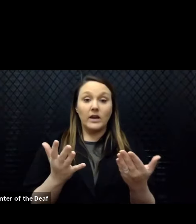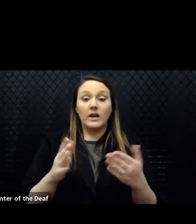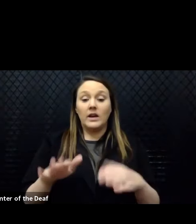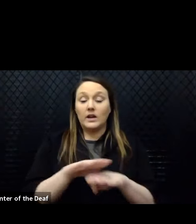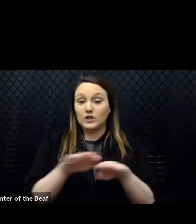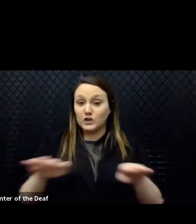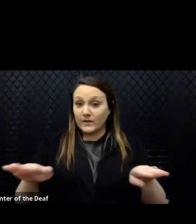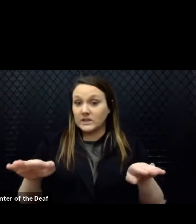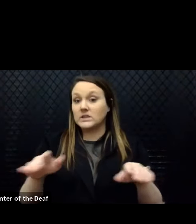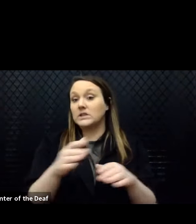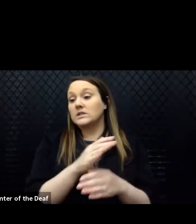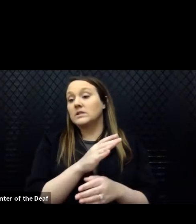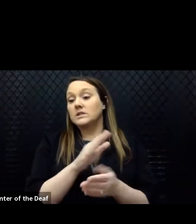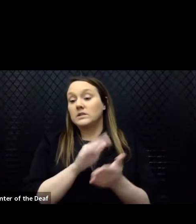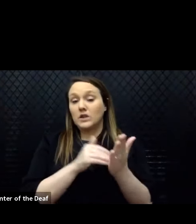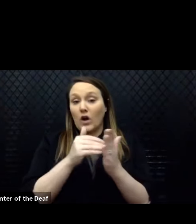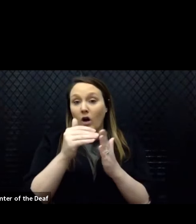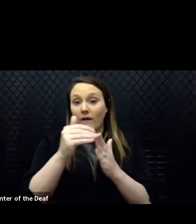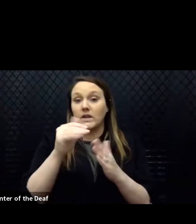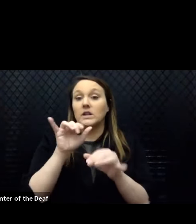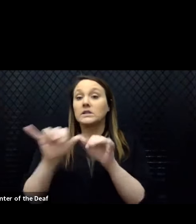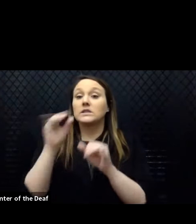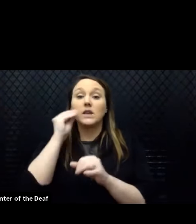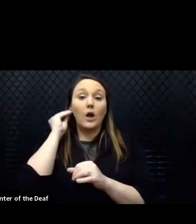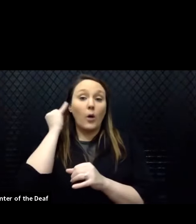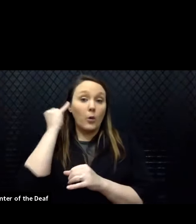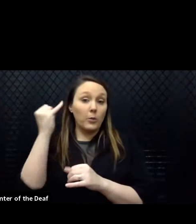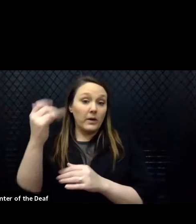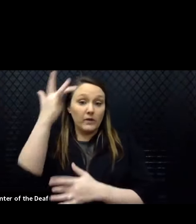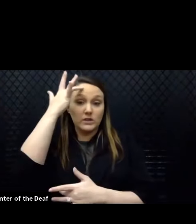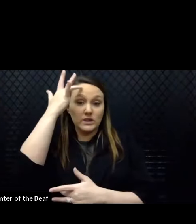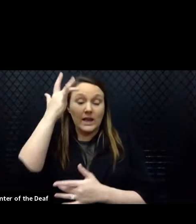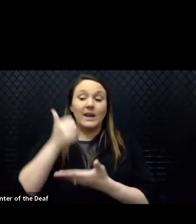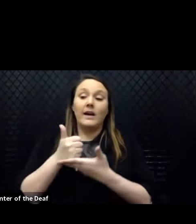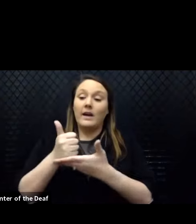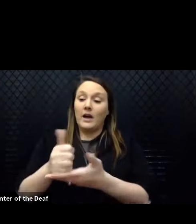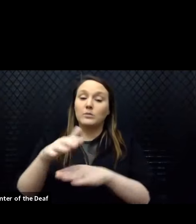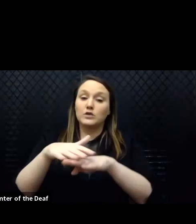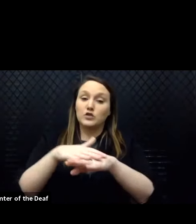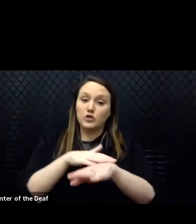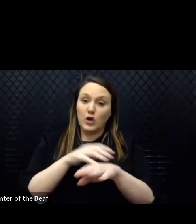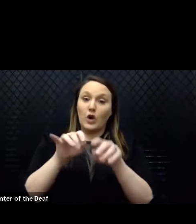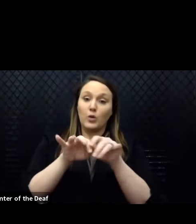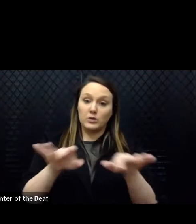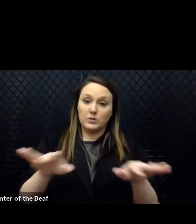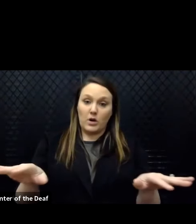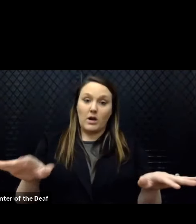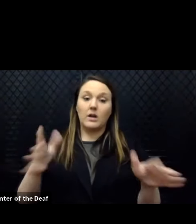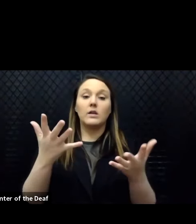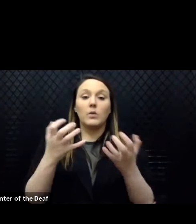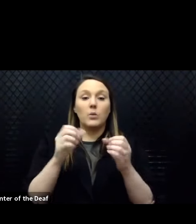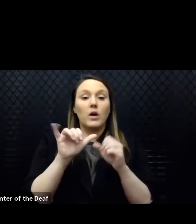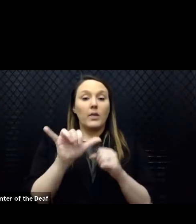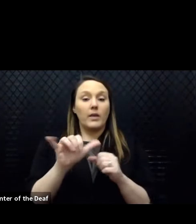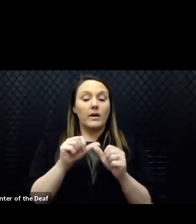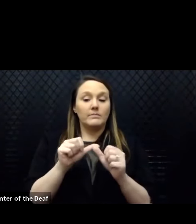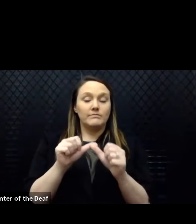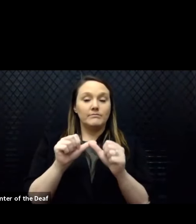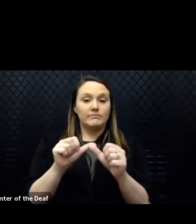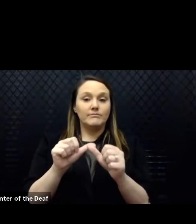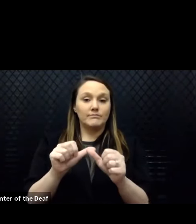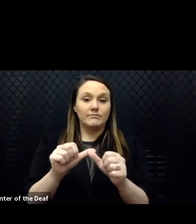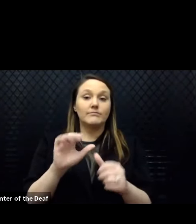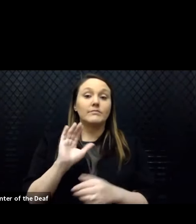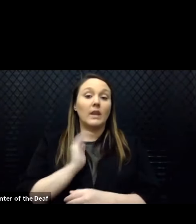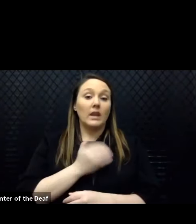surfaces frequently, and then staying home when you're sick helps to slow the spread of disease. And we want that to continue to happen. Our data so